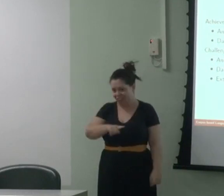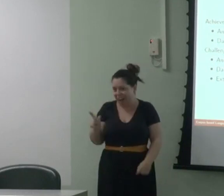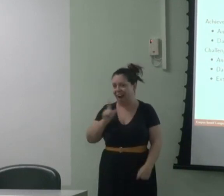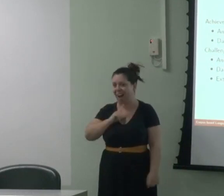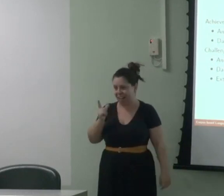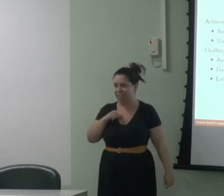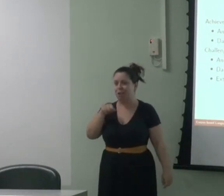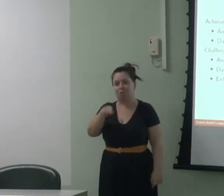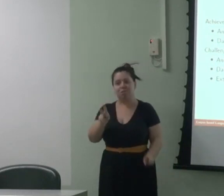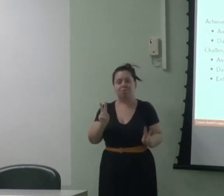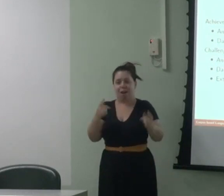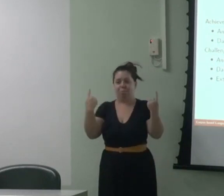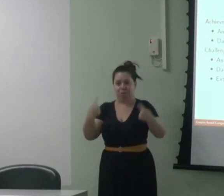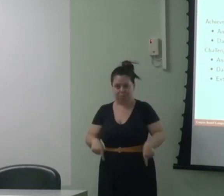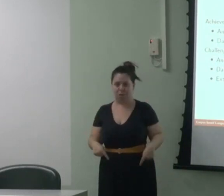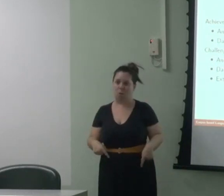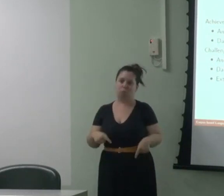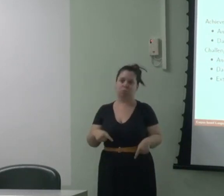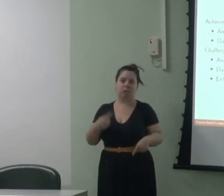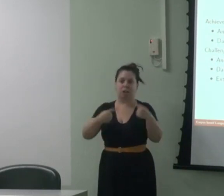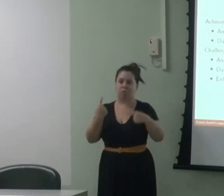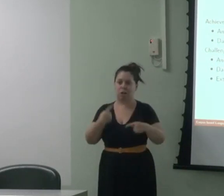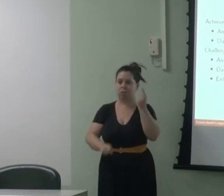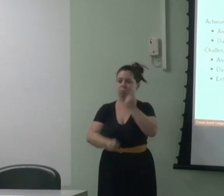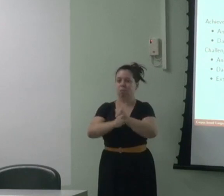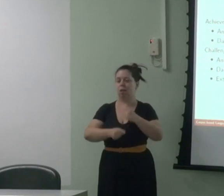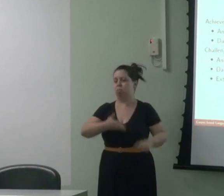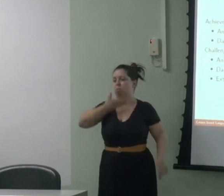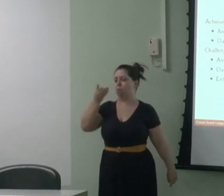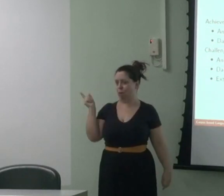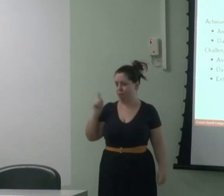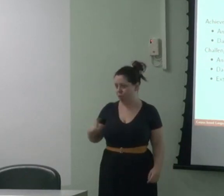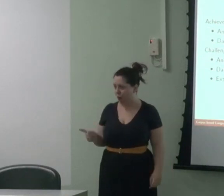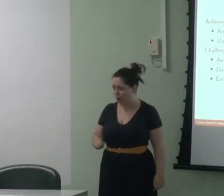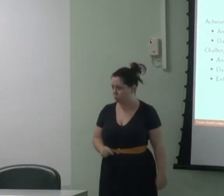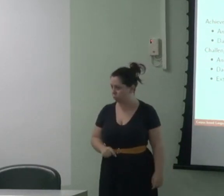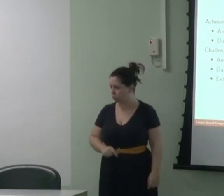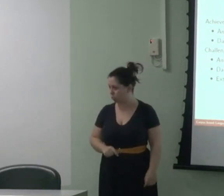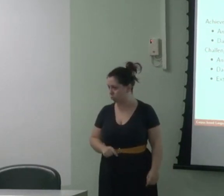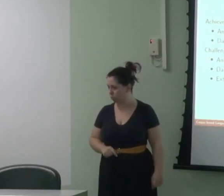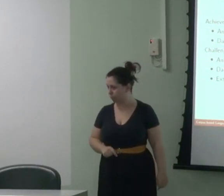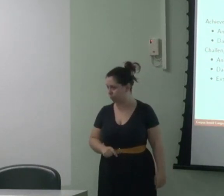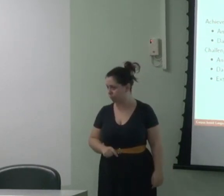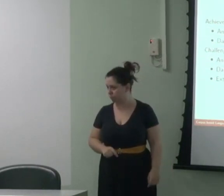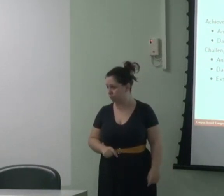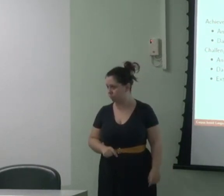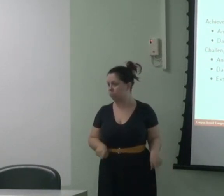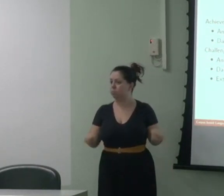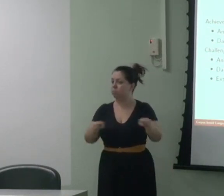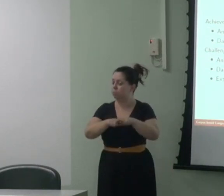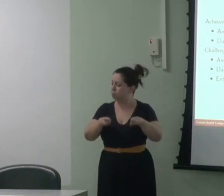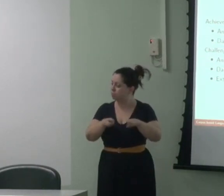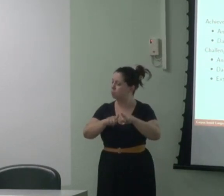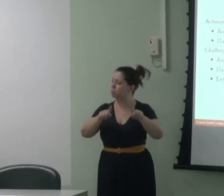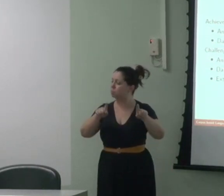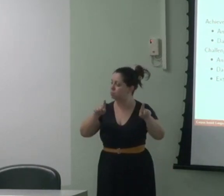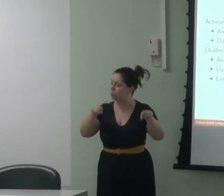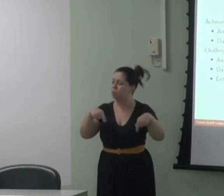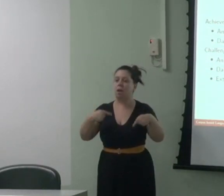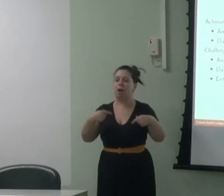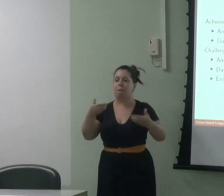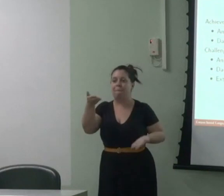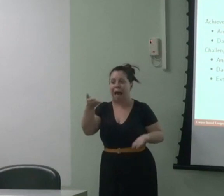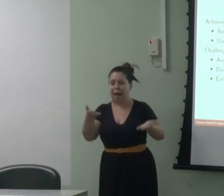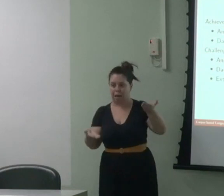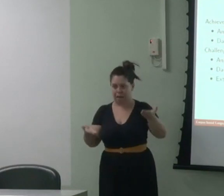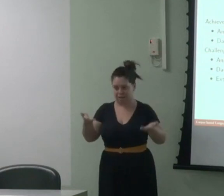it. It's not always so easy. And obviously it's also challenging in terms of balance, and I